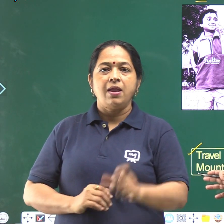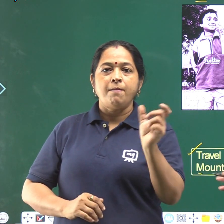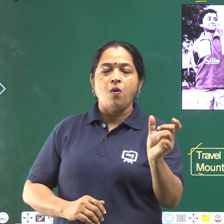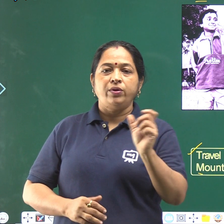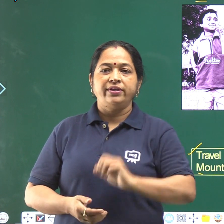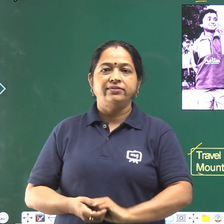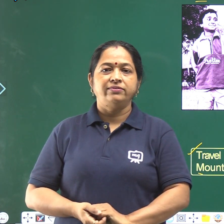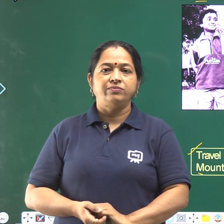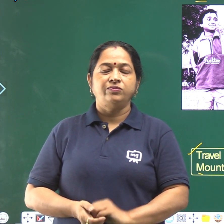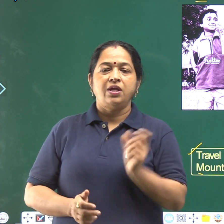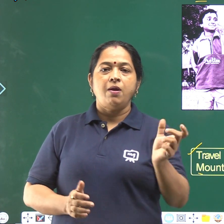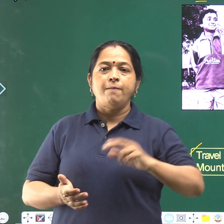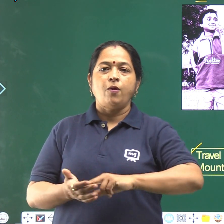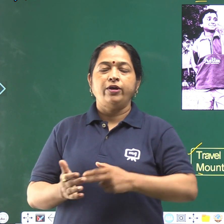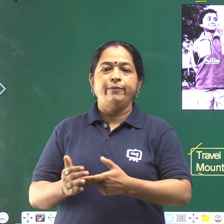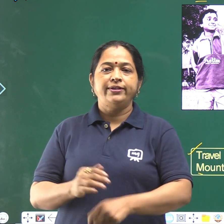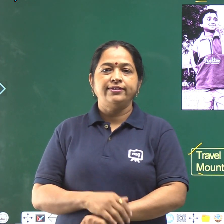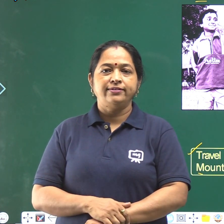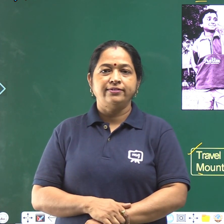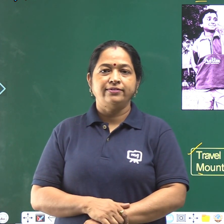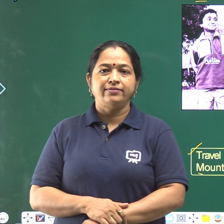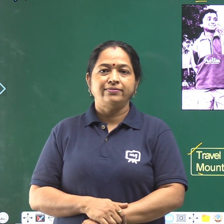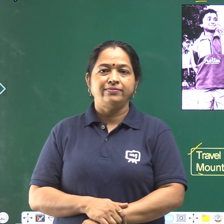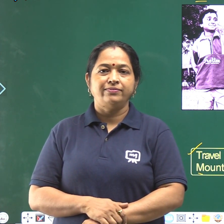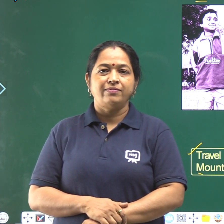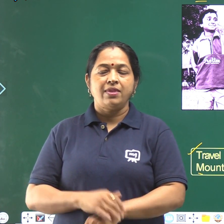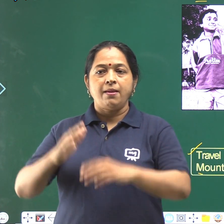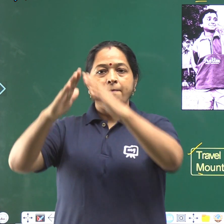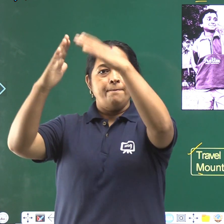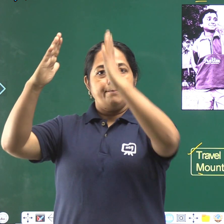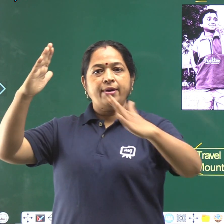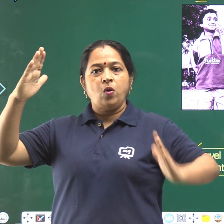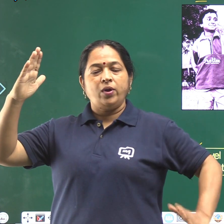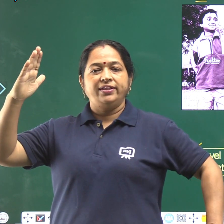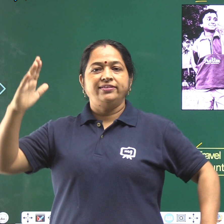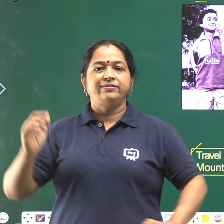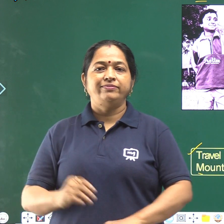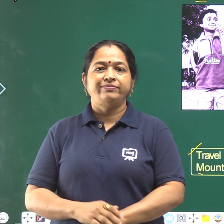Mountain. Mountain means parvat.